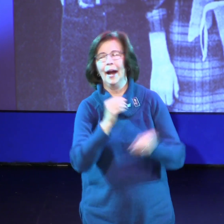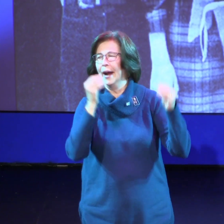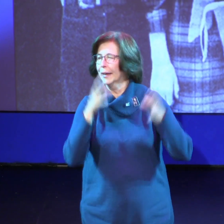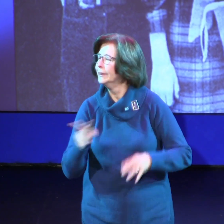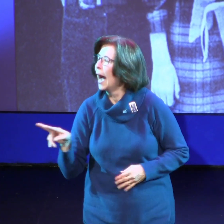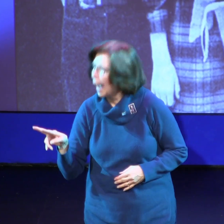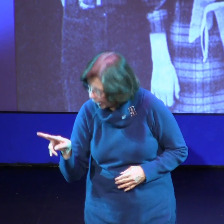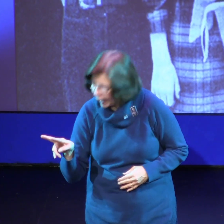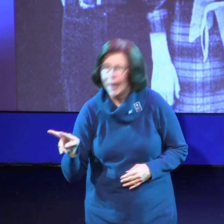thing.